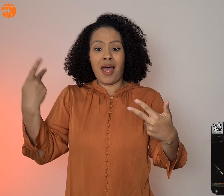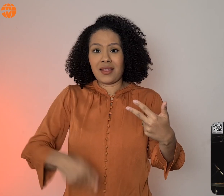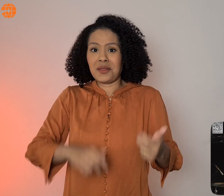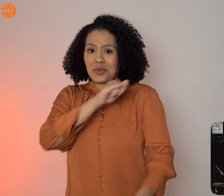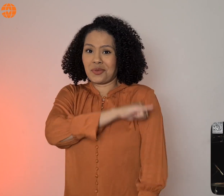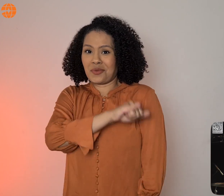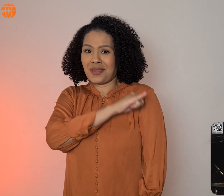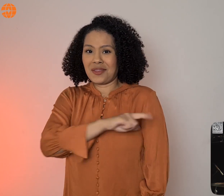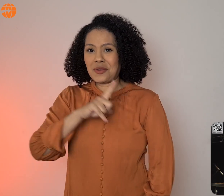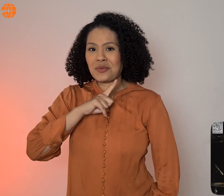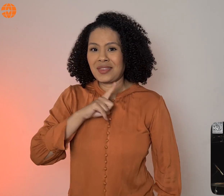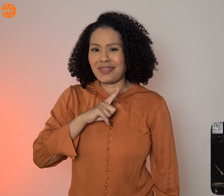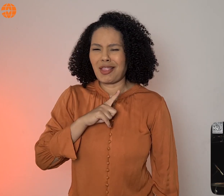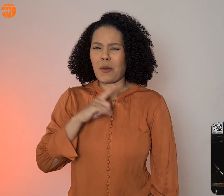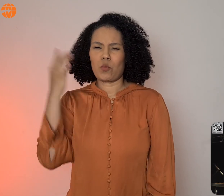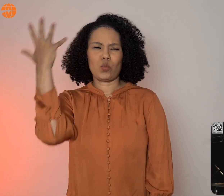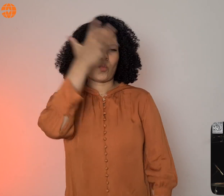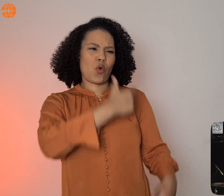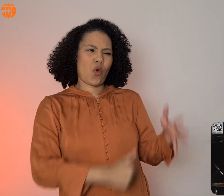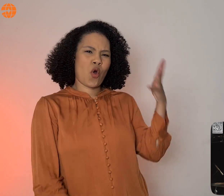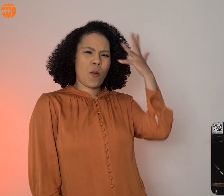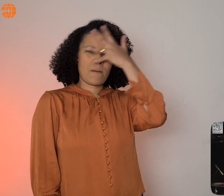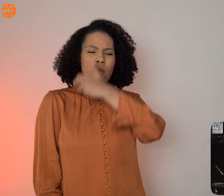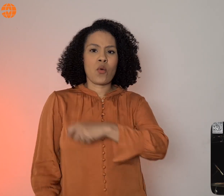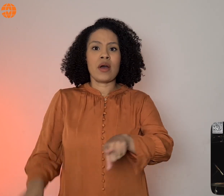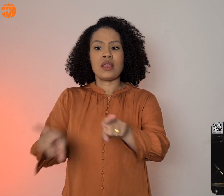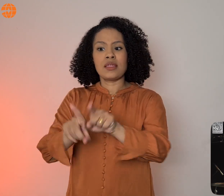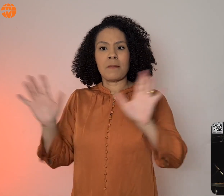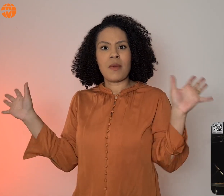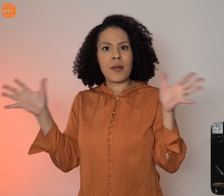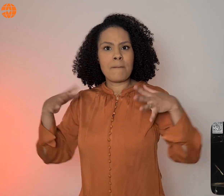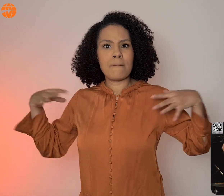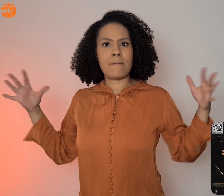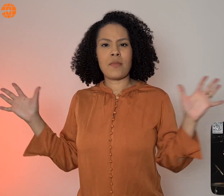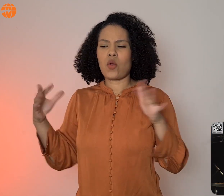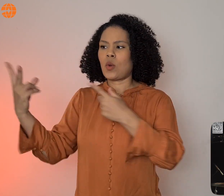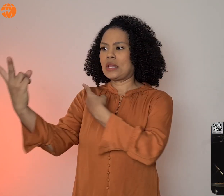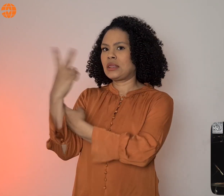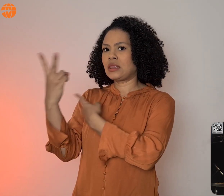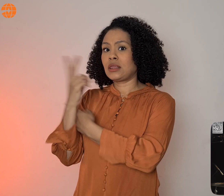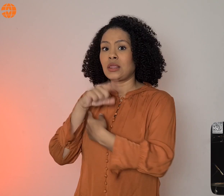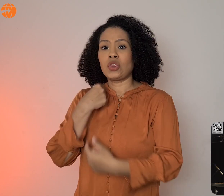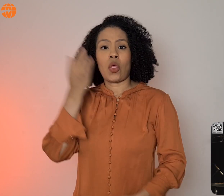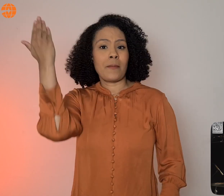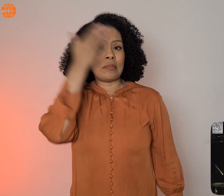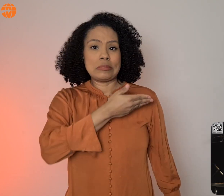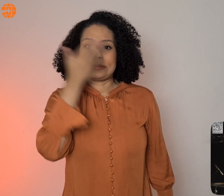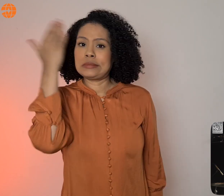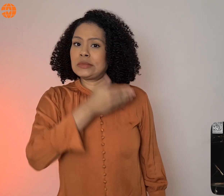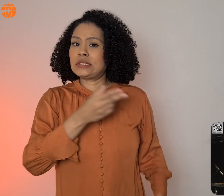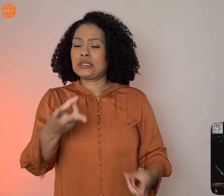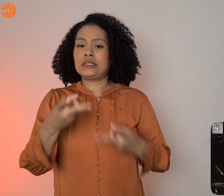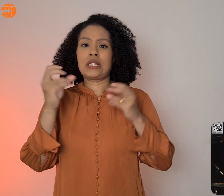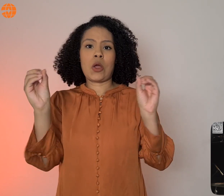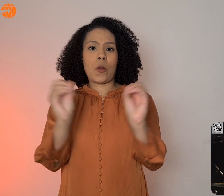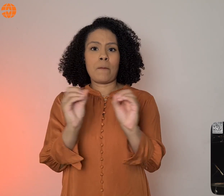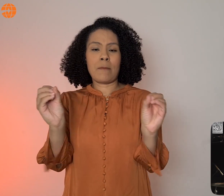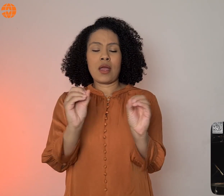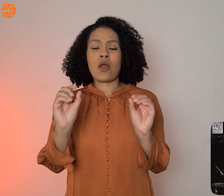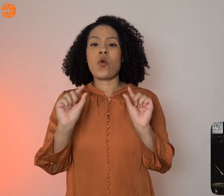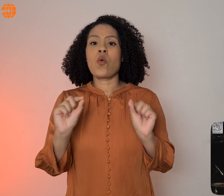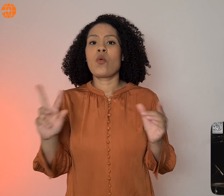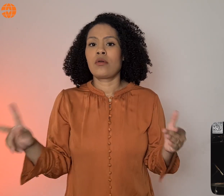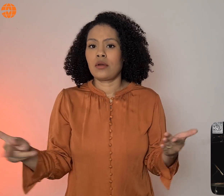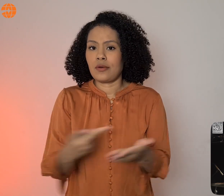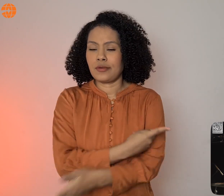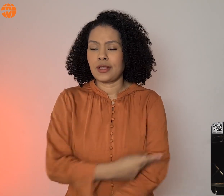angels' protection that we don't even see and we don't recognize. Até mesmo as proteções angelicais que nós não vemos e que nós não reconhecemos.